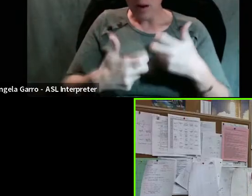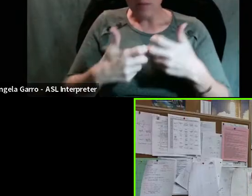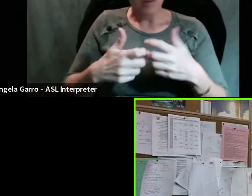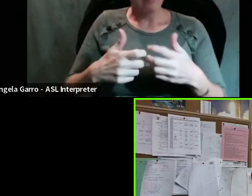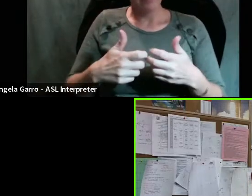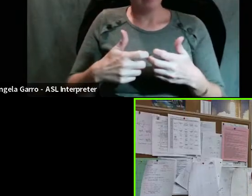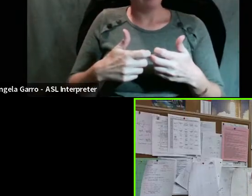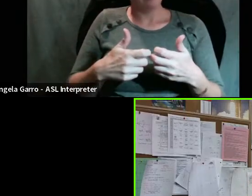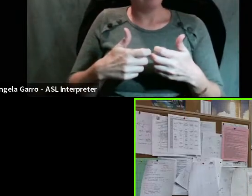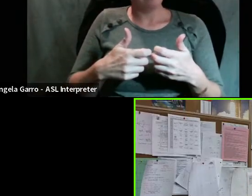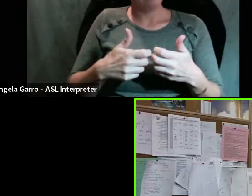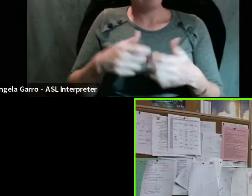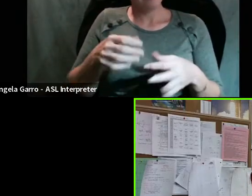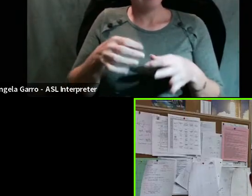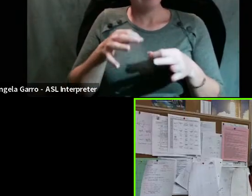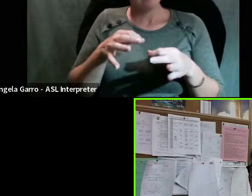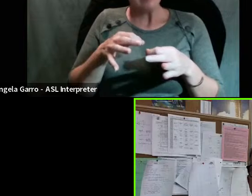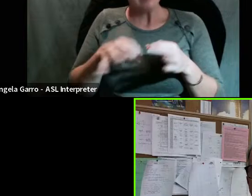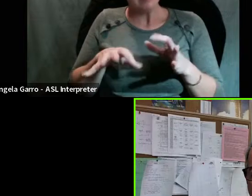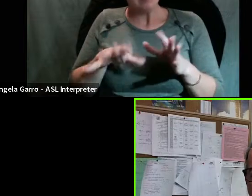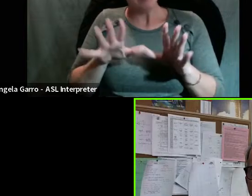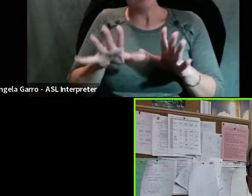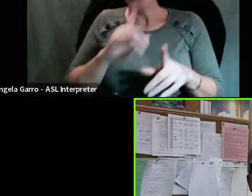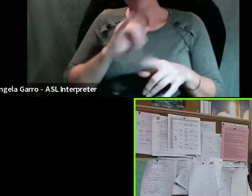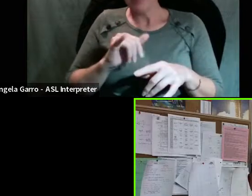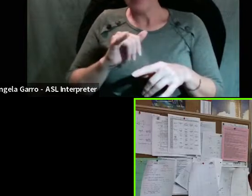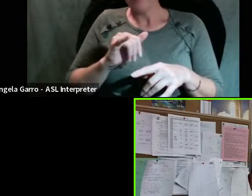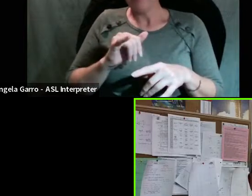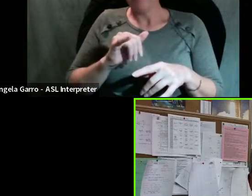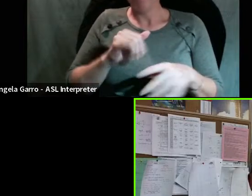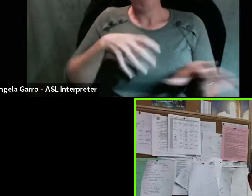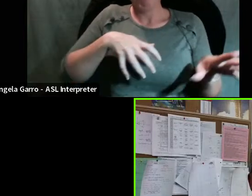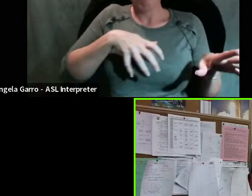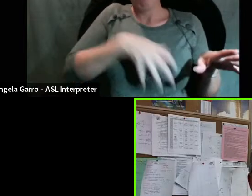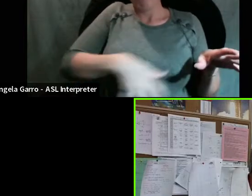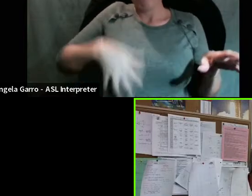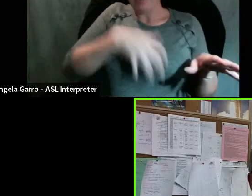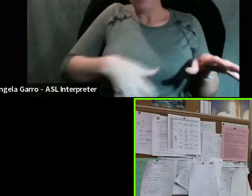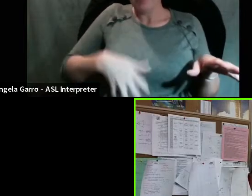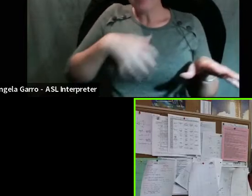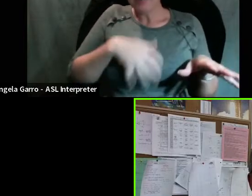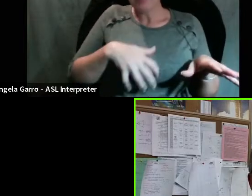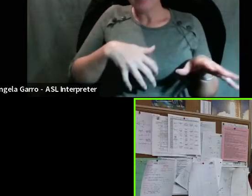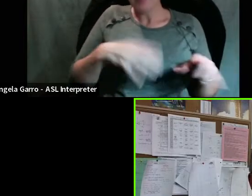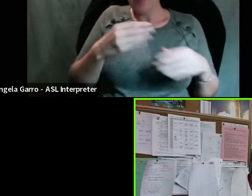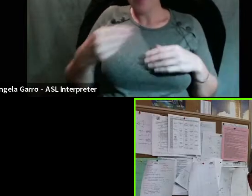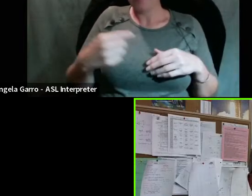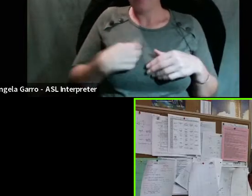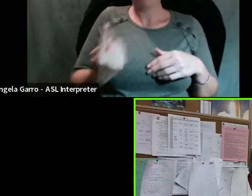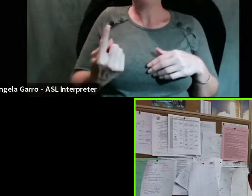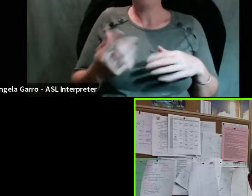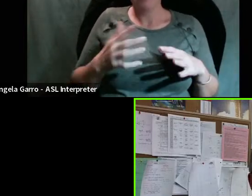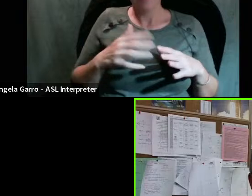simply, well, quite frankly, it's disgusting and offensive.